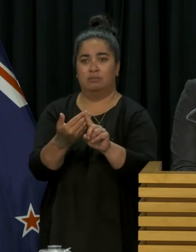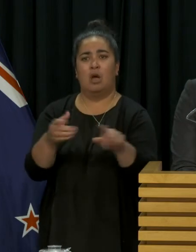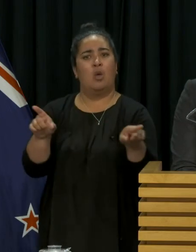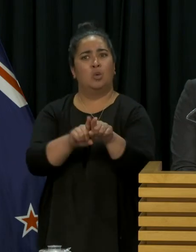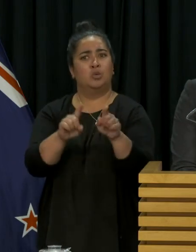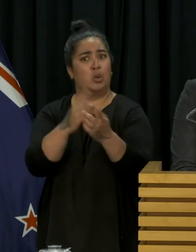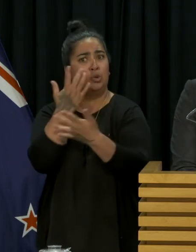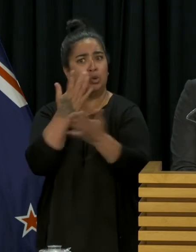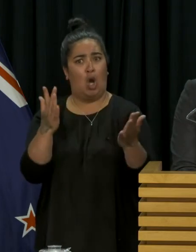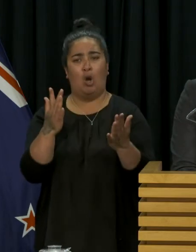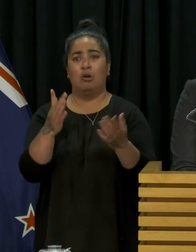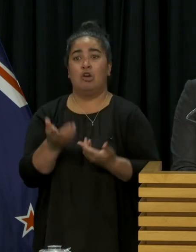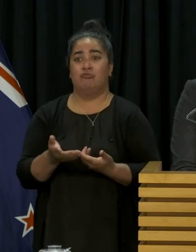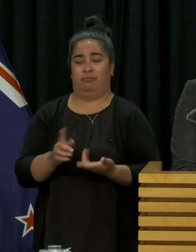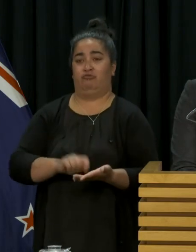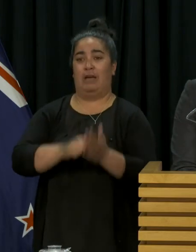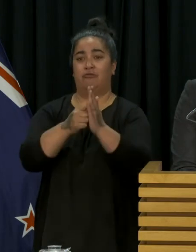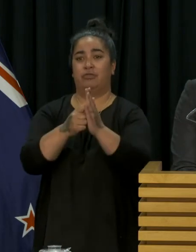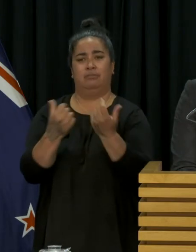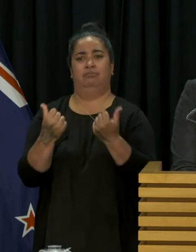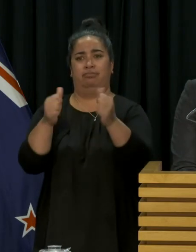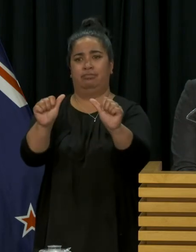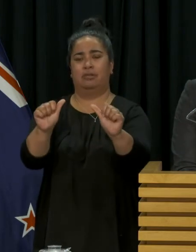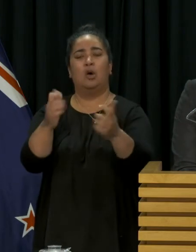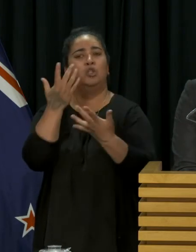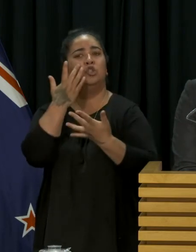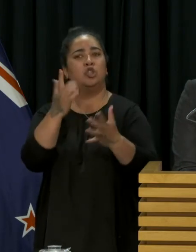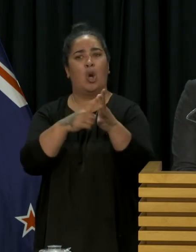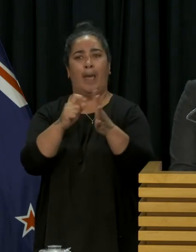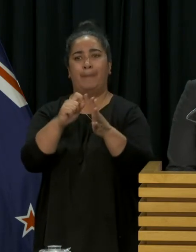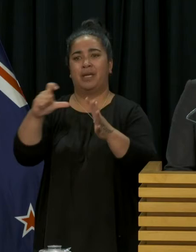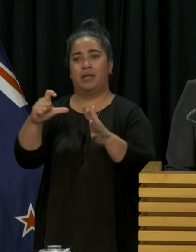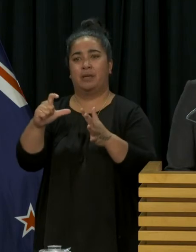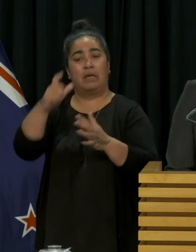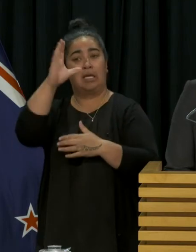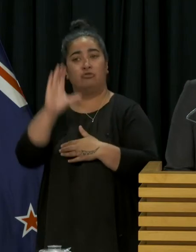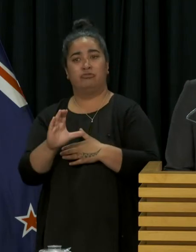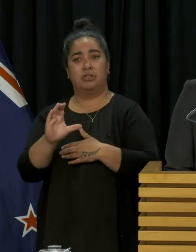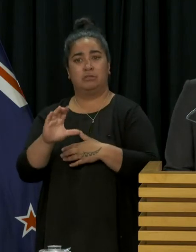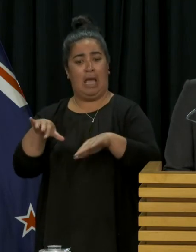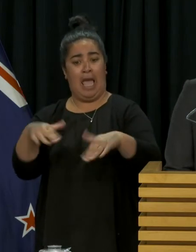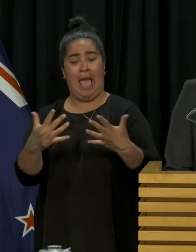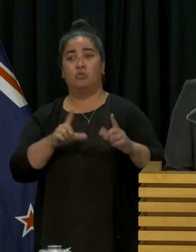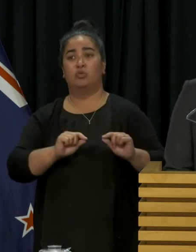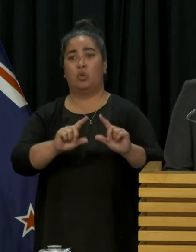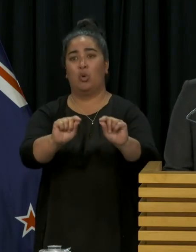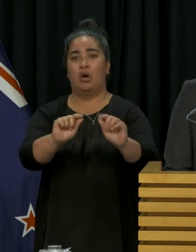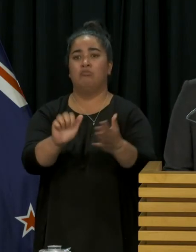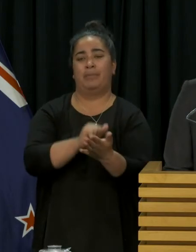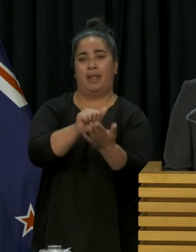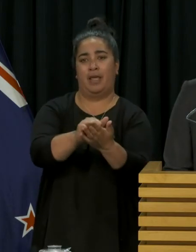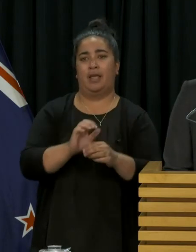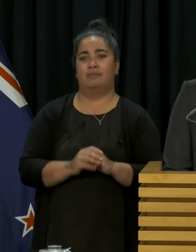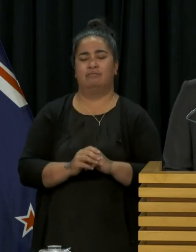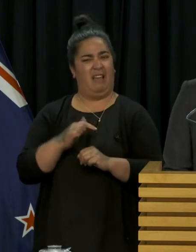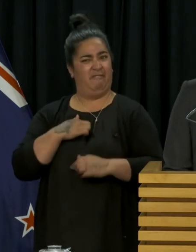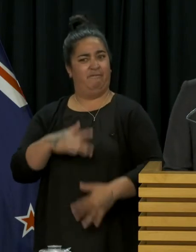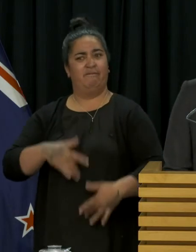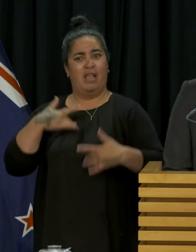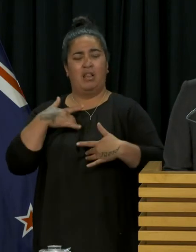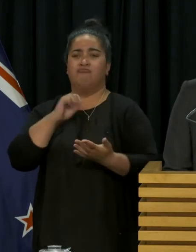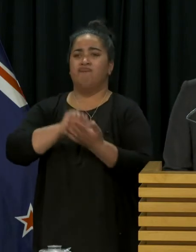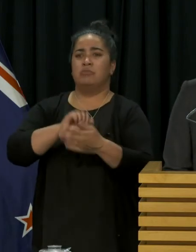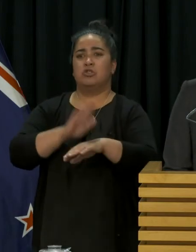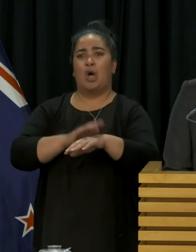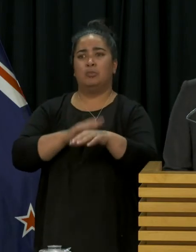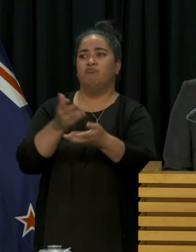recovery offer a path forward for APEC countries and mean I believe we're well positioned to have conversations with APEC